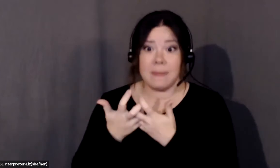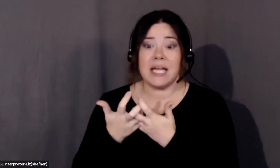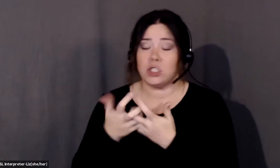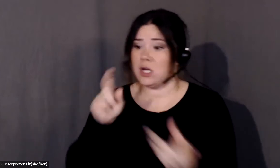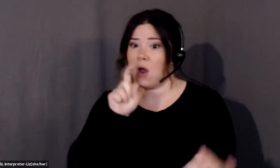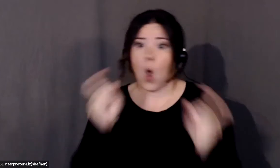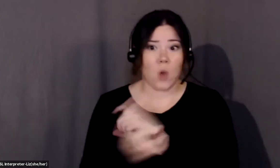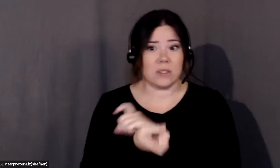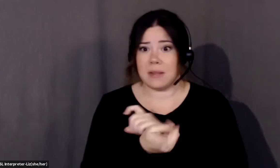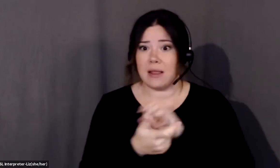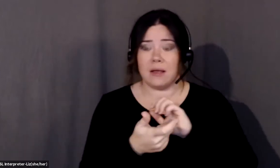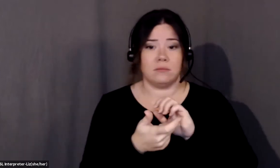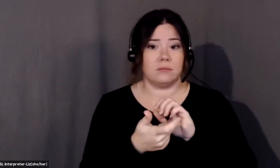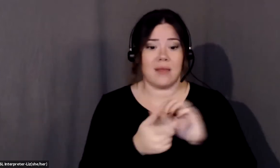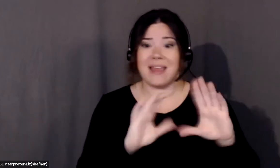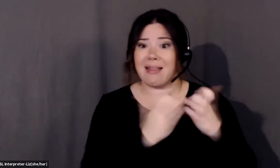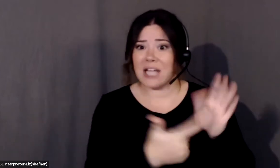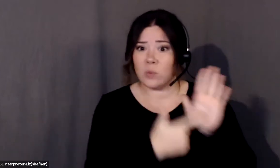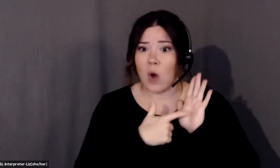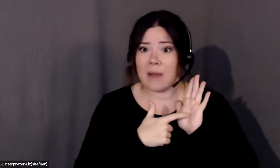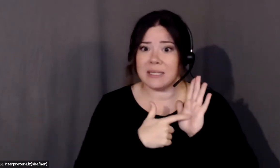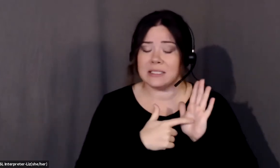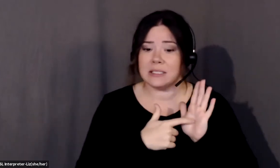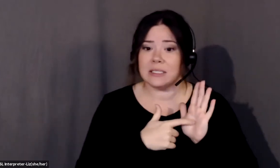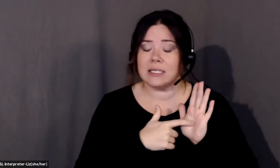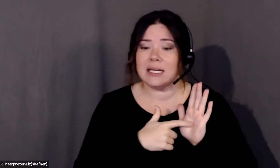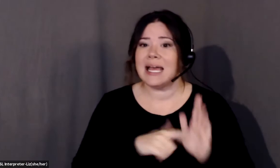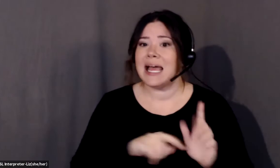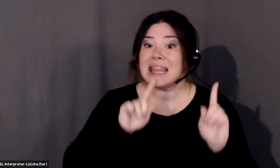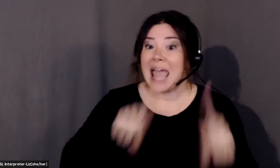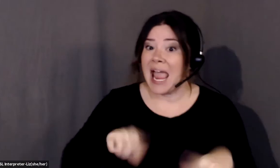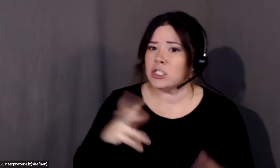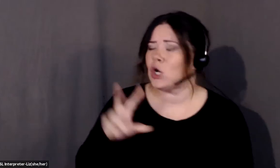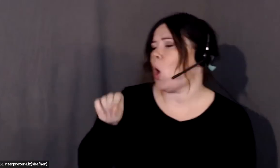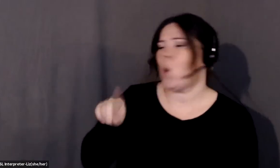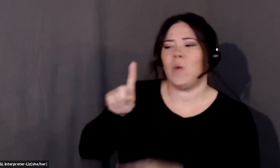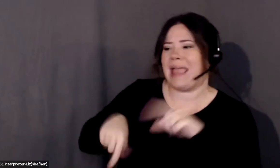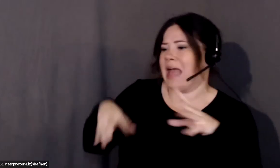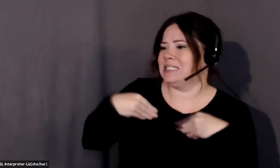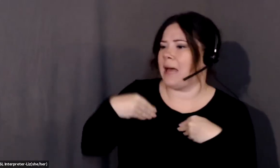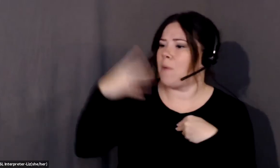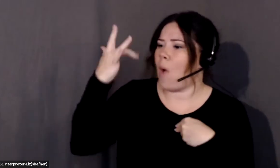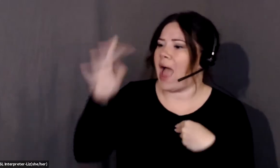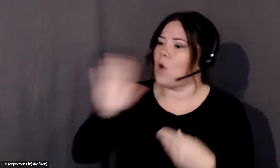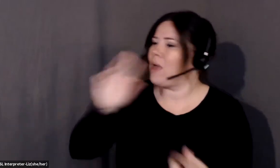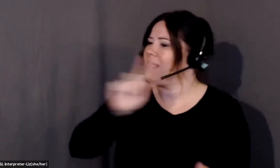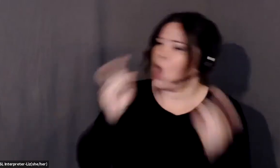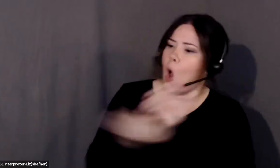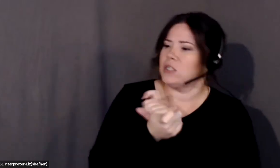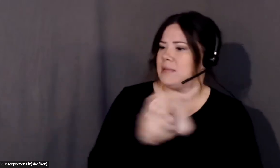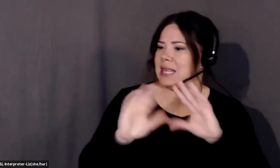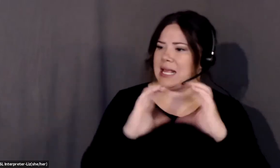requirements? The answer is no, we cannot do that accommodation because it will fundamentally alter the class